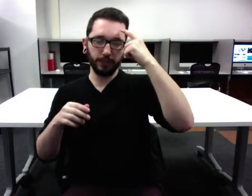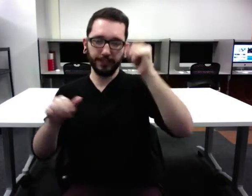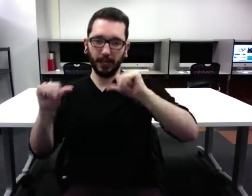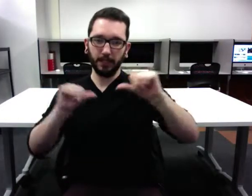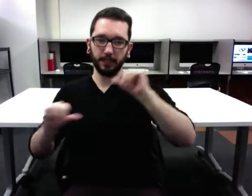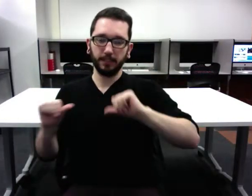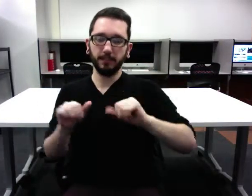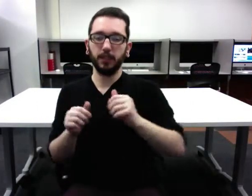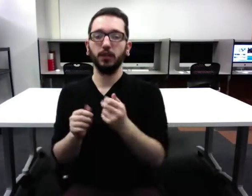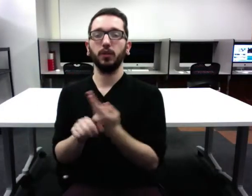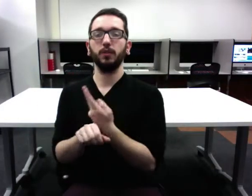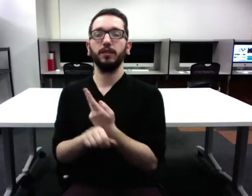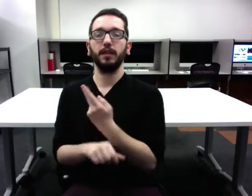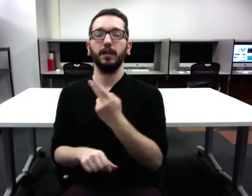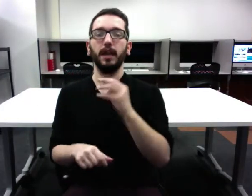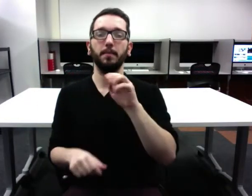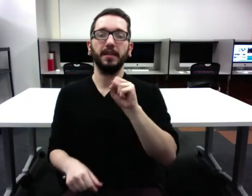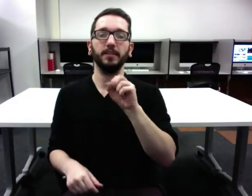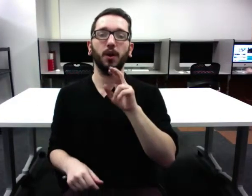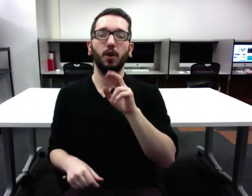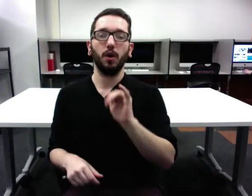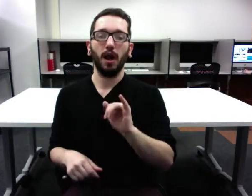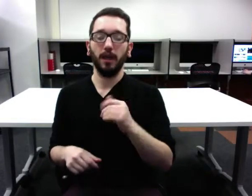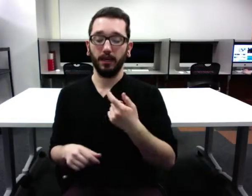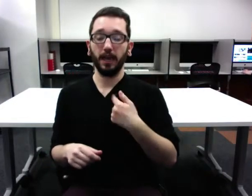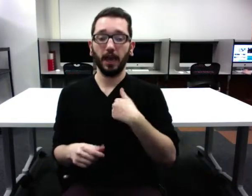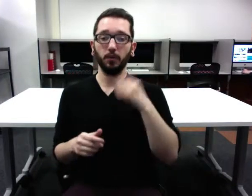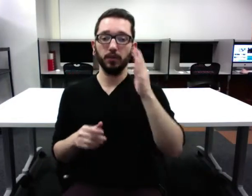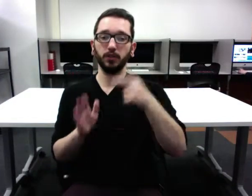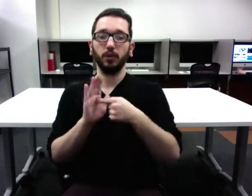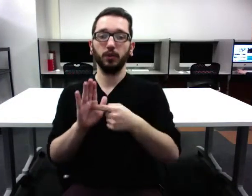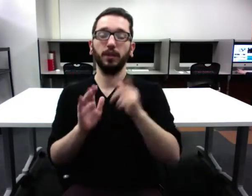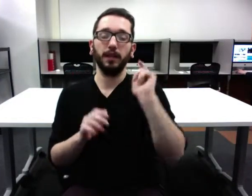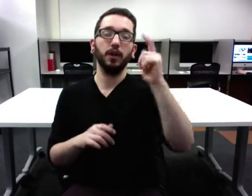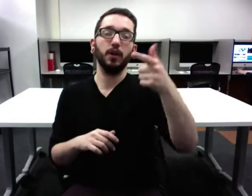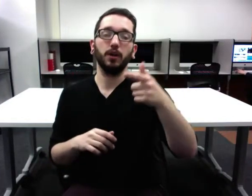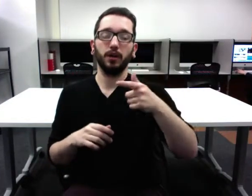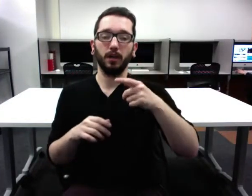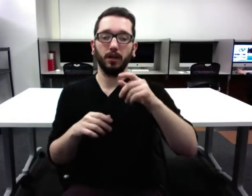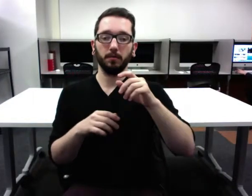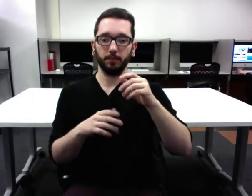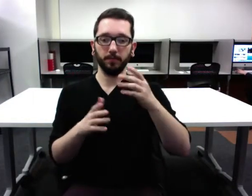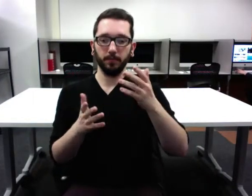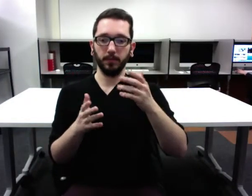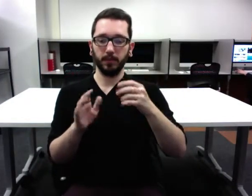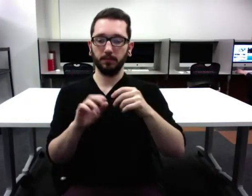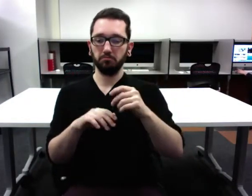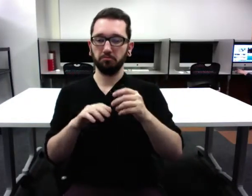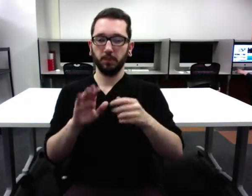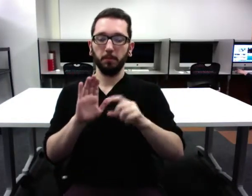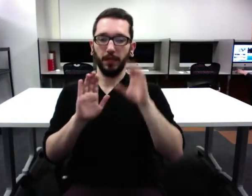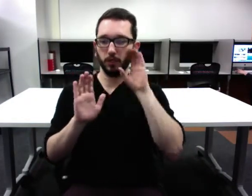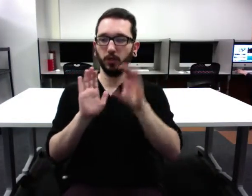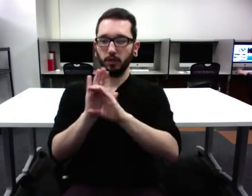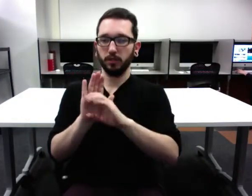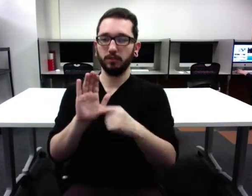showing you one of Kathleen's slides later, and Dr. Bruce Rosen just spoke at NIH in the big auditorium